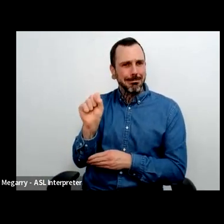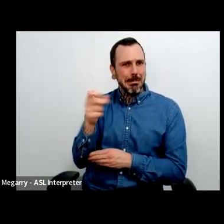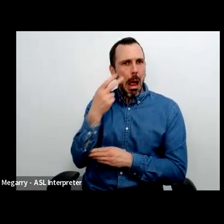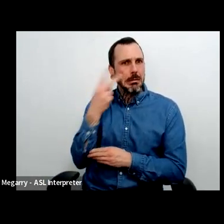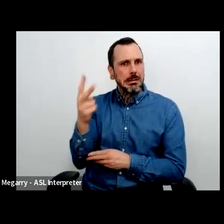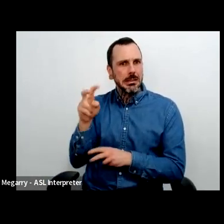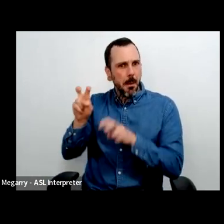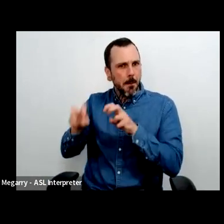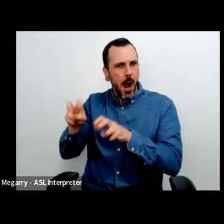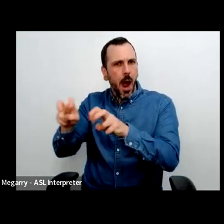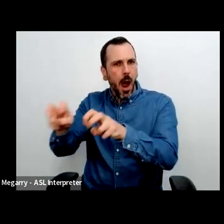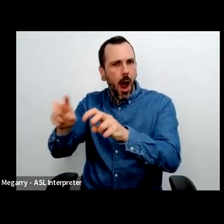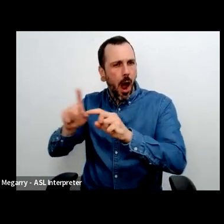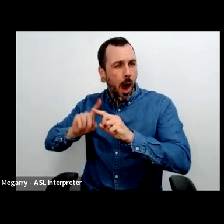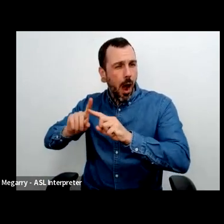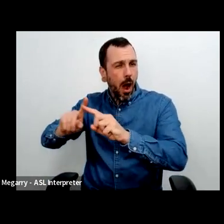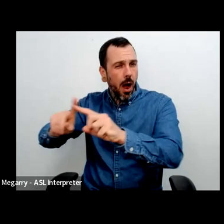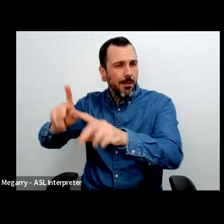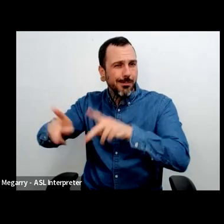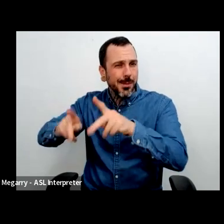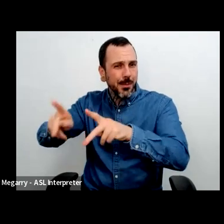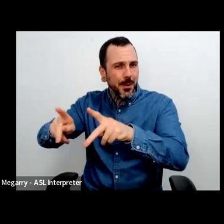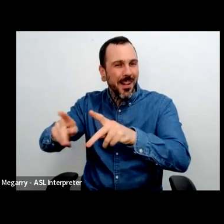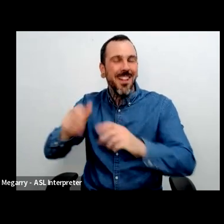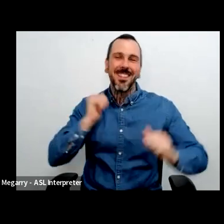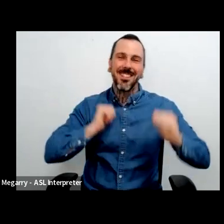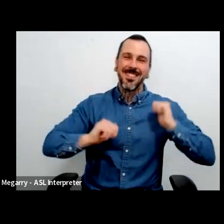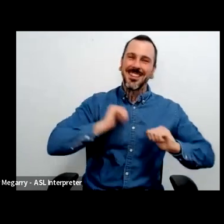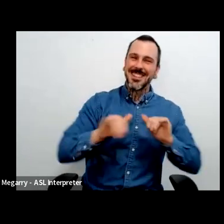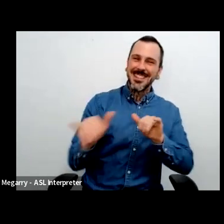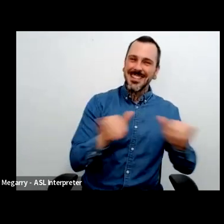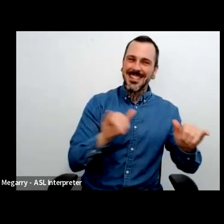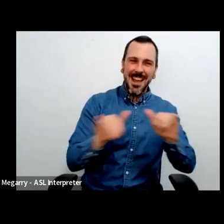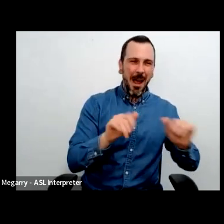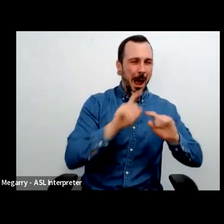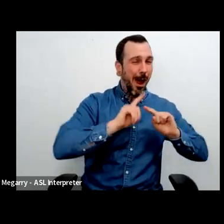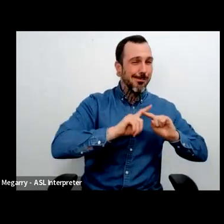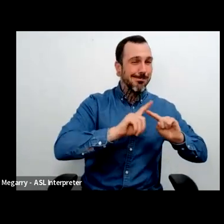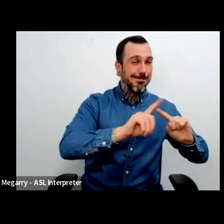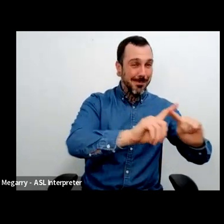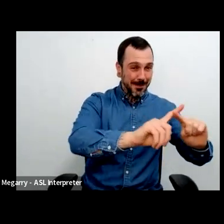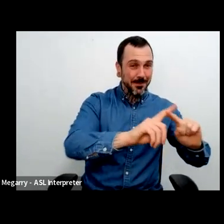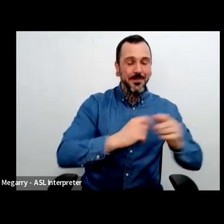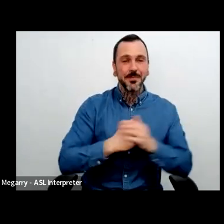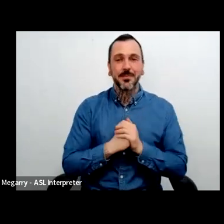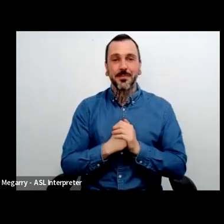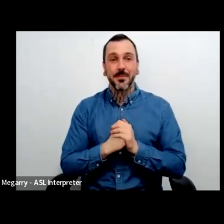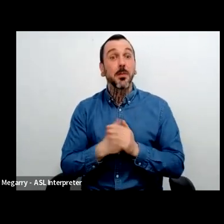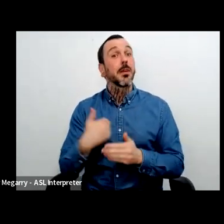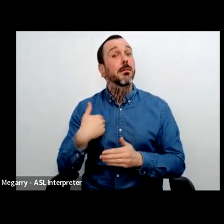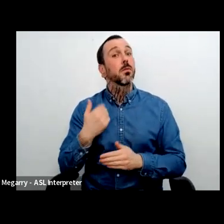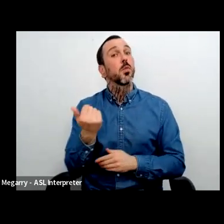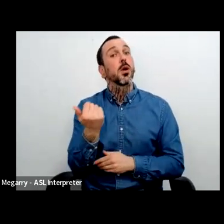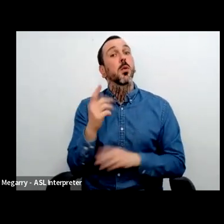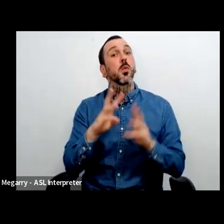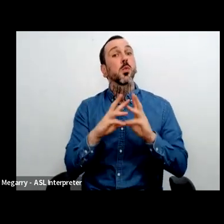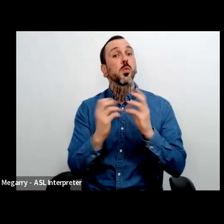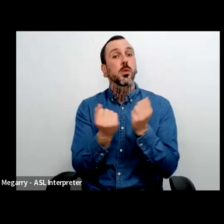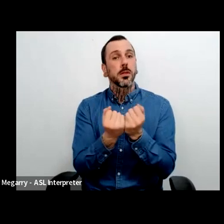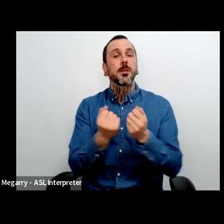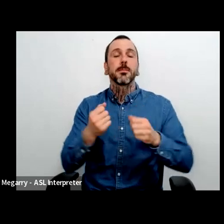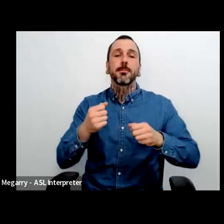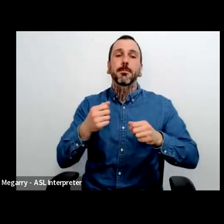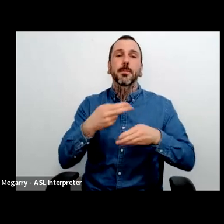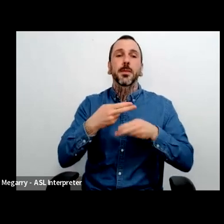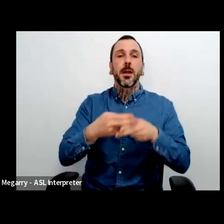You know, Montreal doesn't have Fujian. It doesn't have, we have Black Theatre Workshop, which is an incredibly powerful entity in the city, but it's